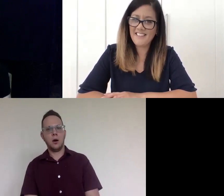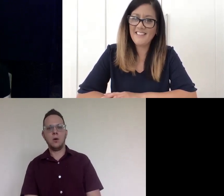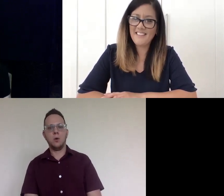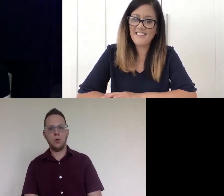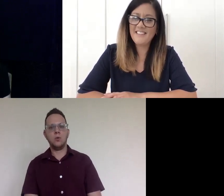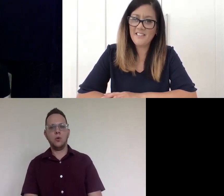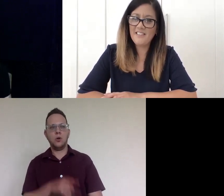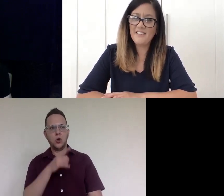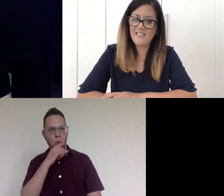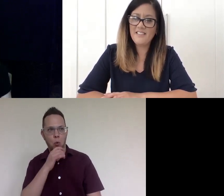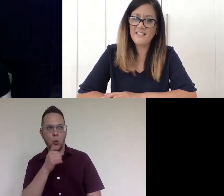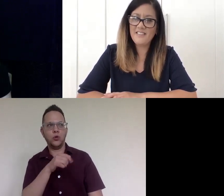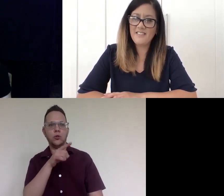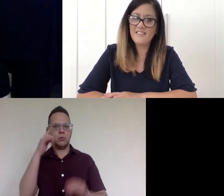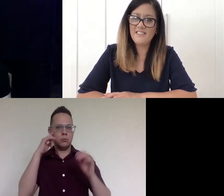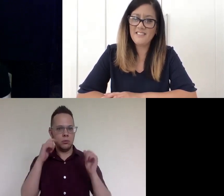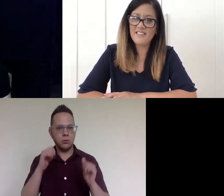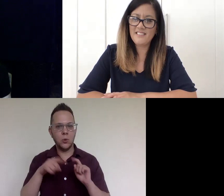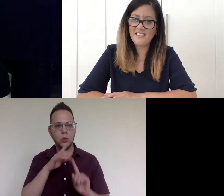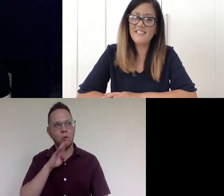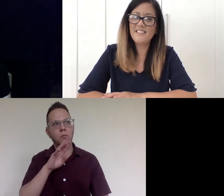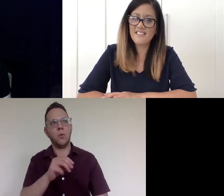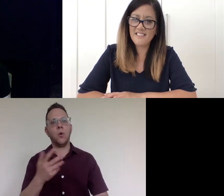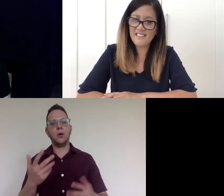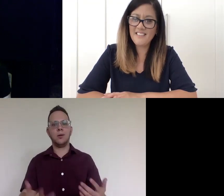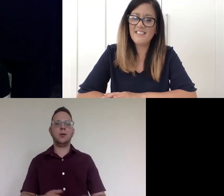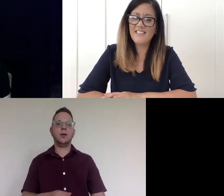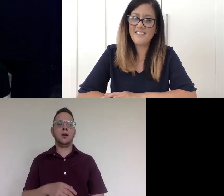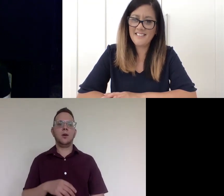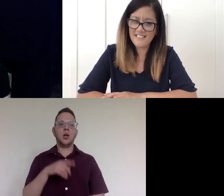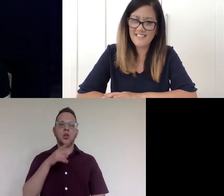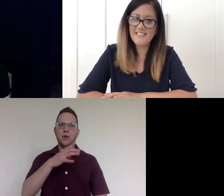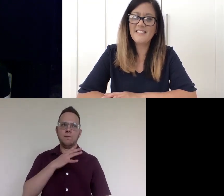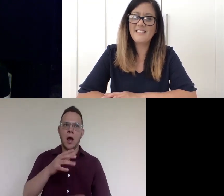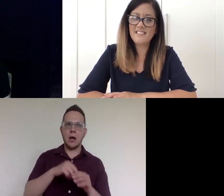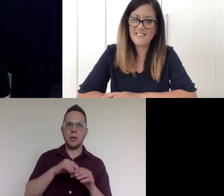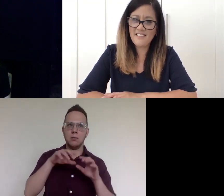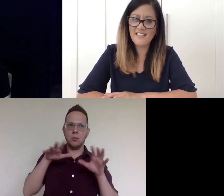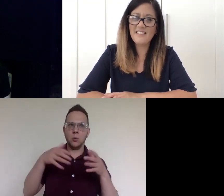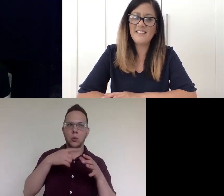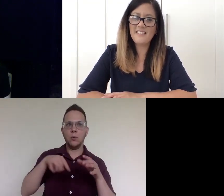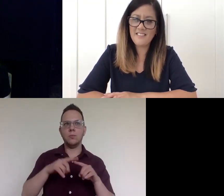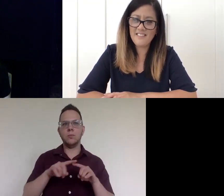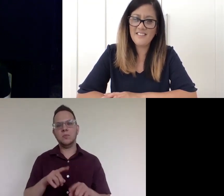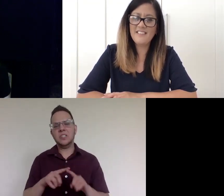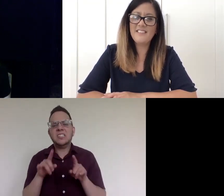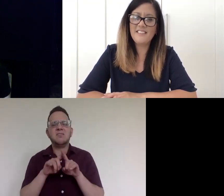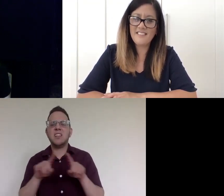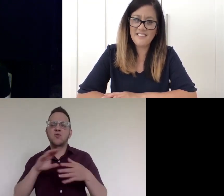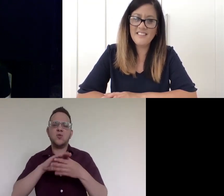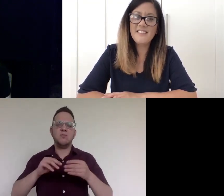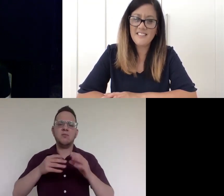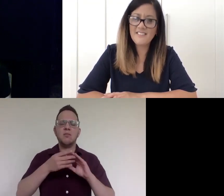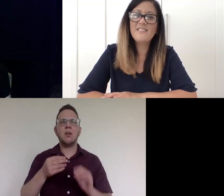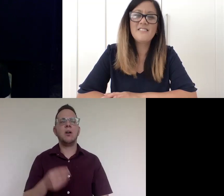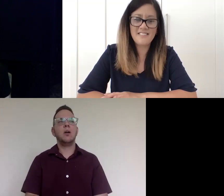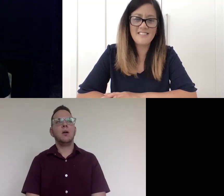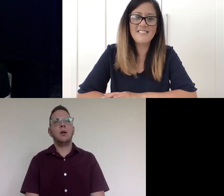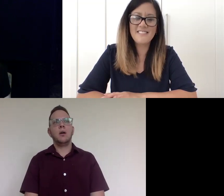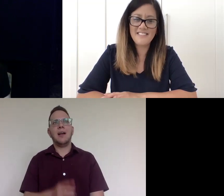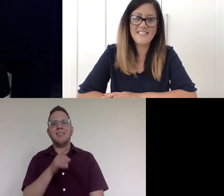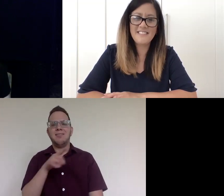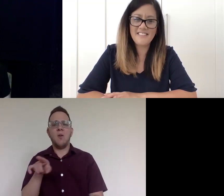that's really nice. So older people with hearing loss do fine in certain situations and not in others. And it's